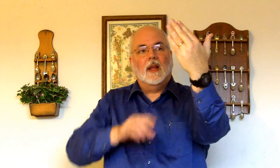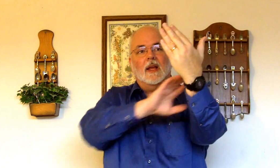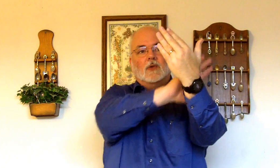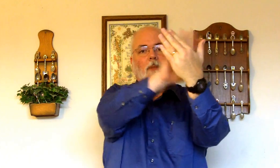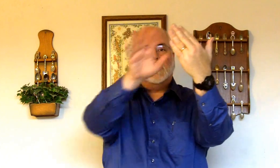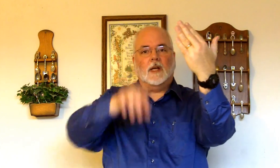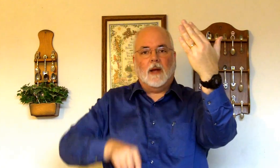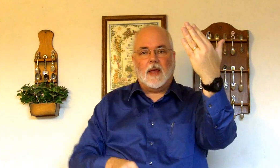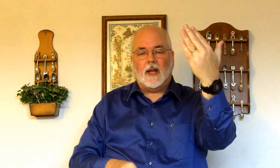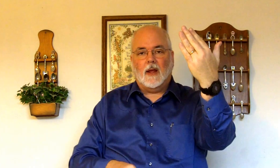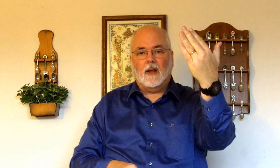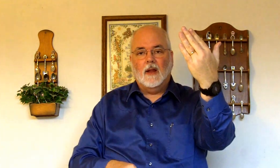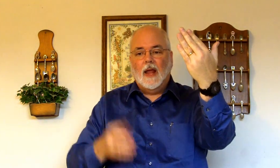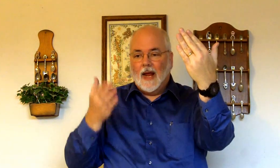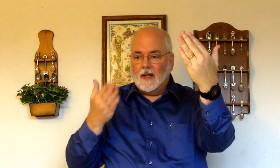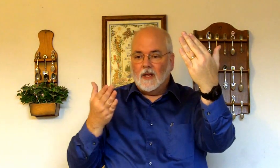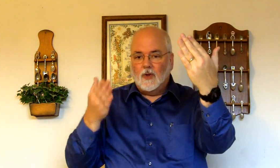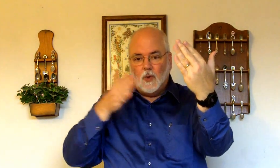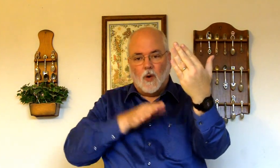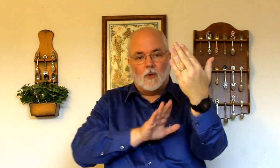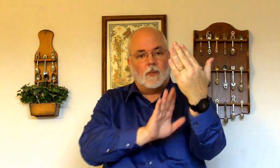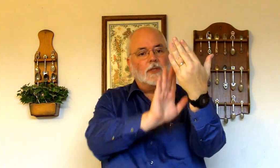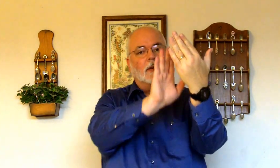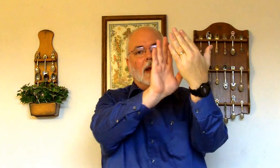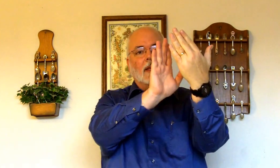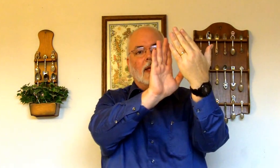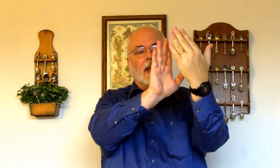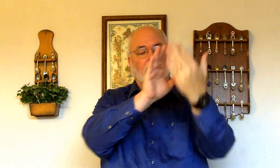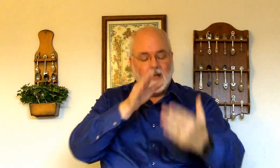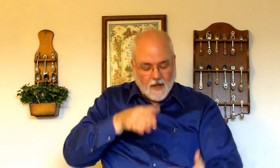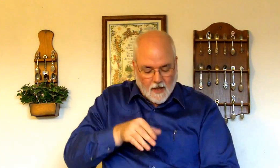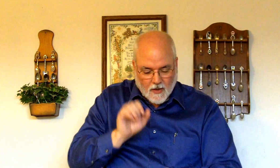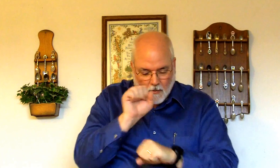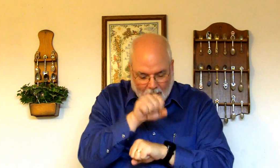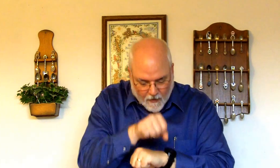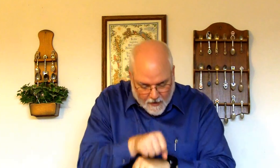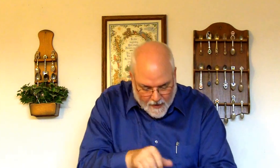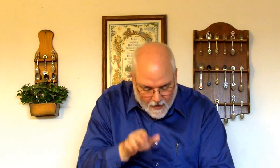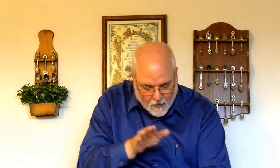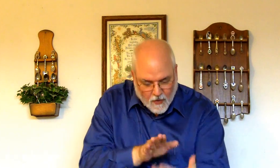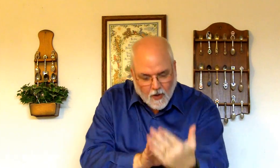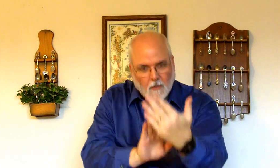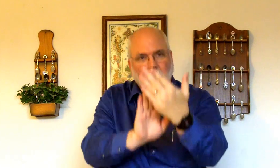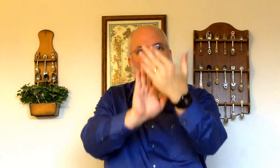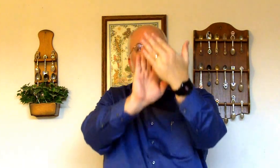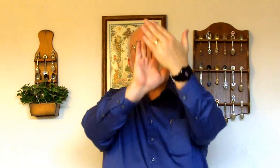he's represented by that hand. And then you are represented by this hand. So bowing down